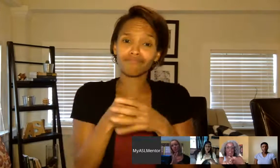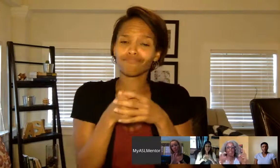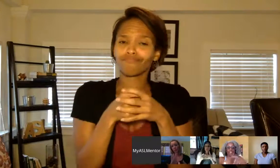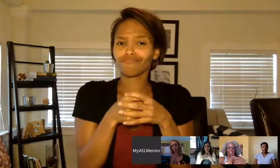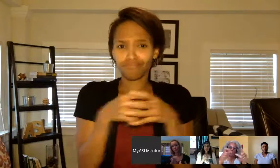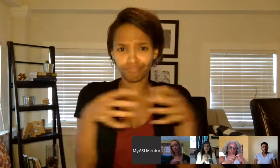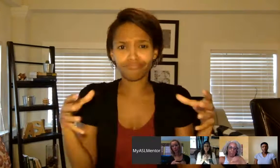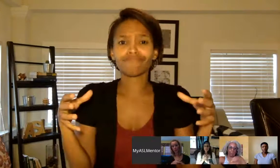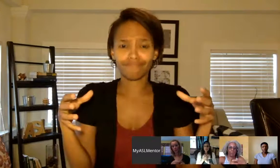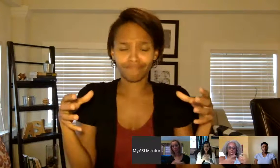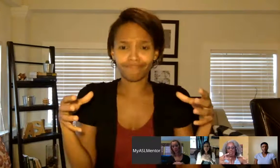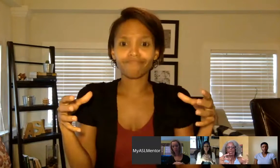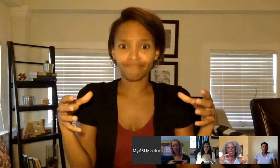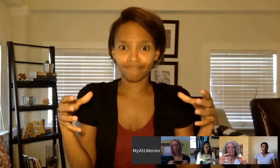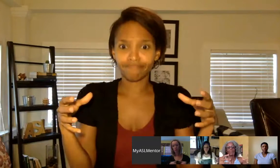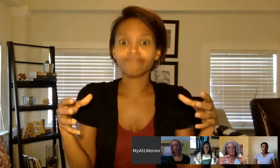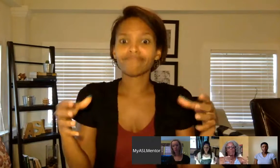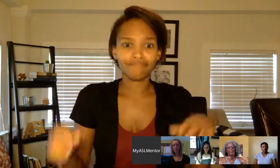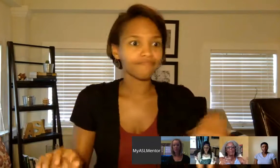Friends.